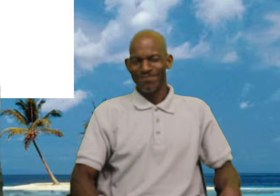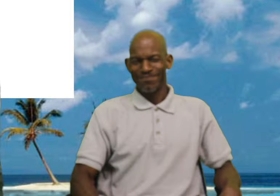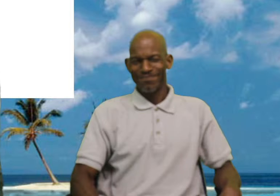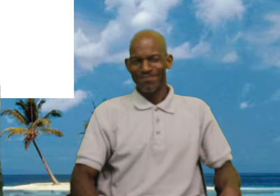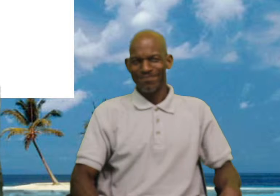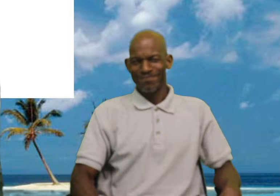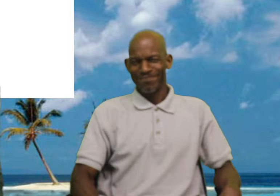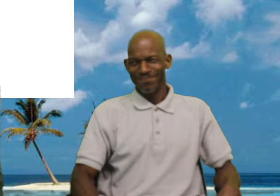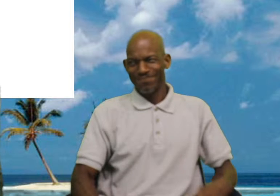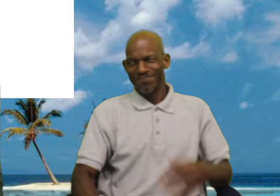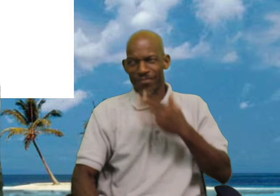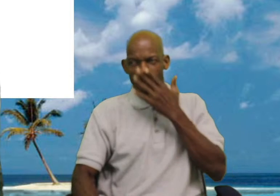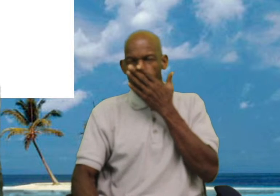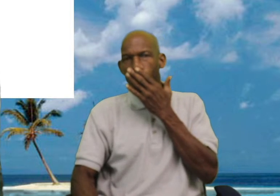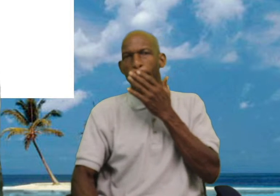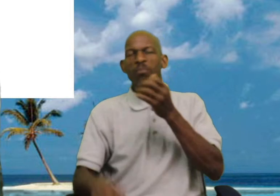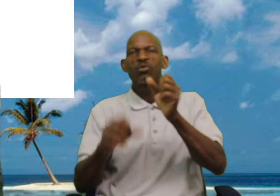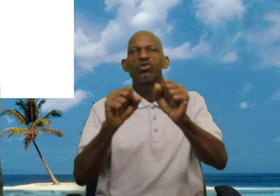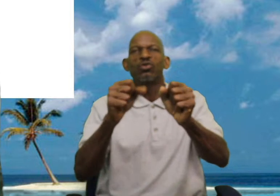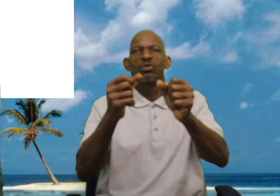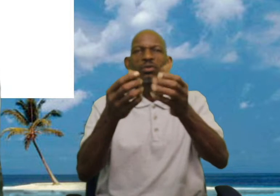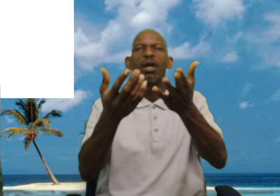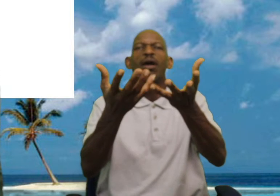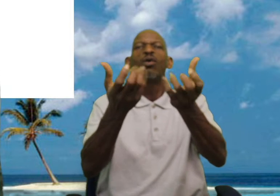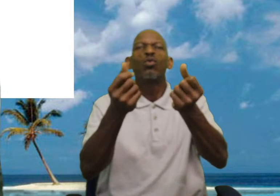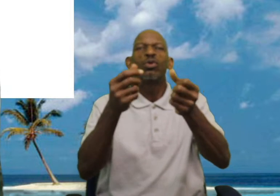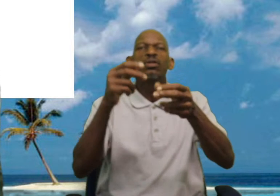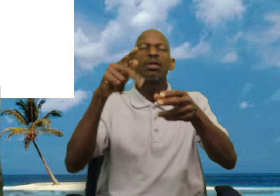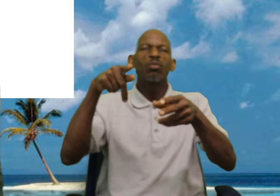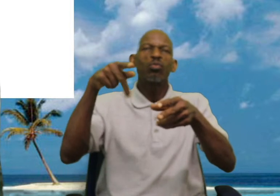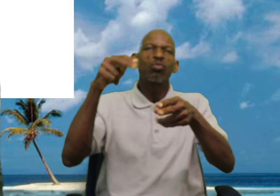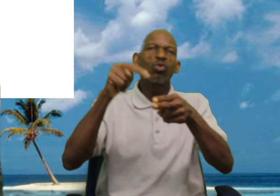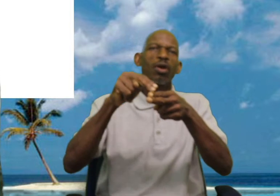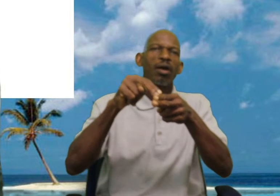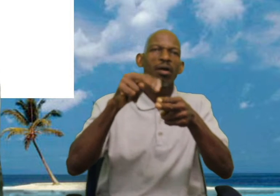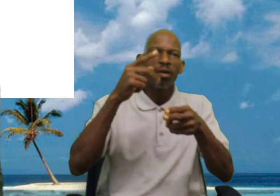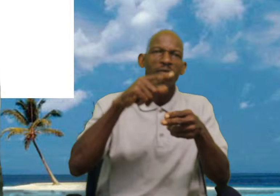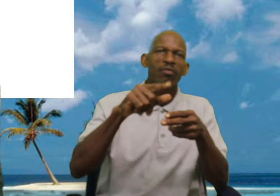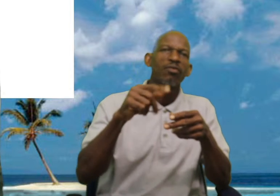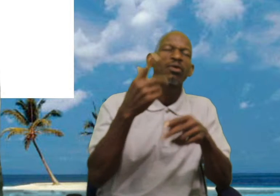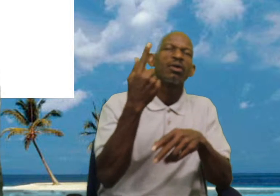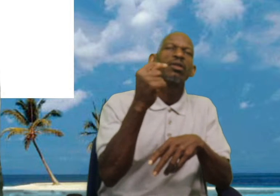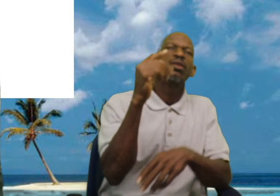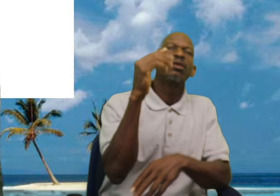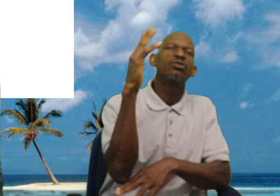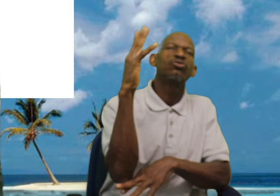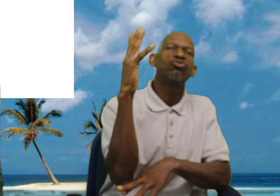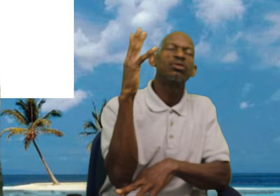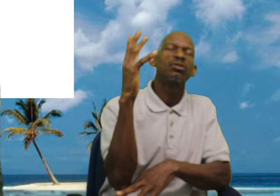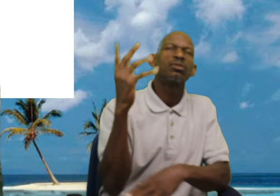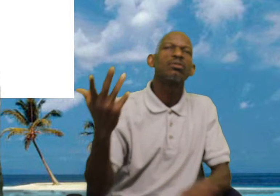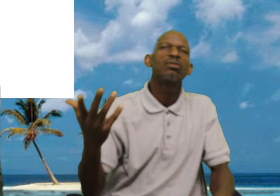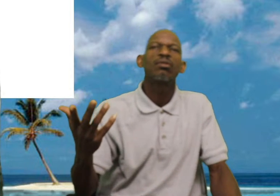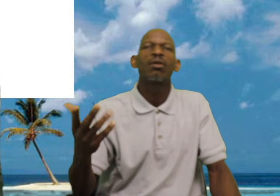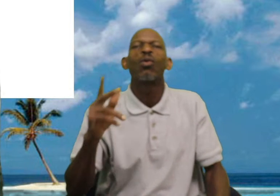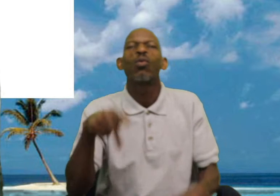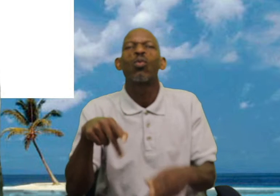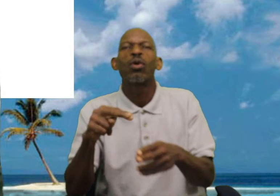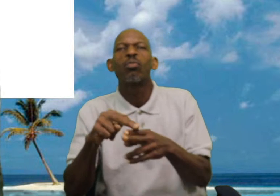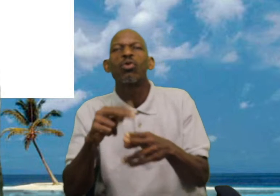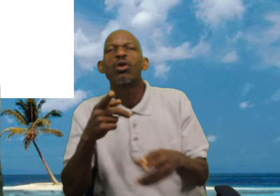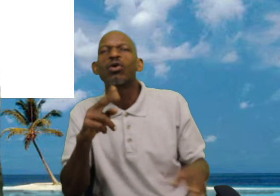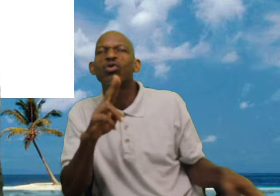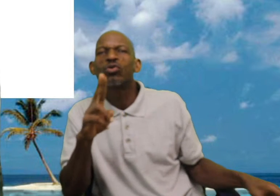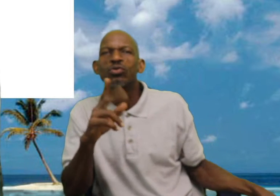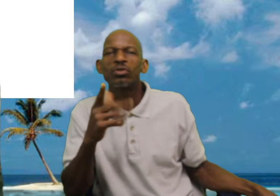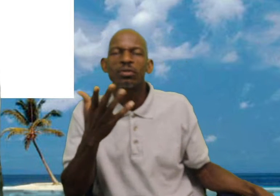All right, so give me a pronoun to replace the tree and the lady. What pronoun would we